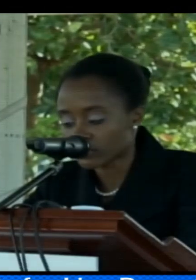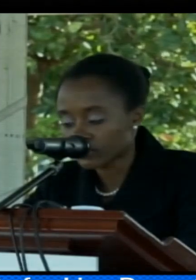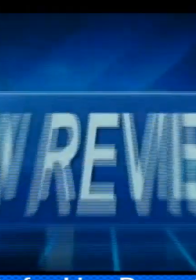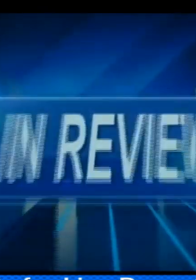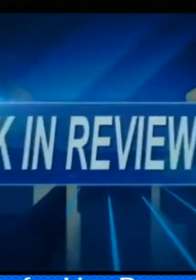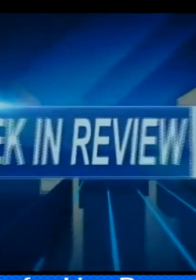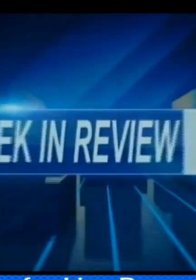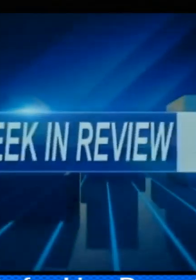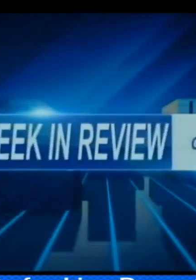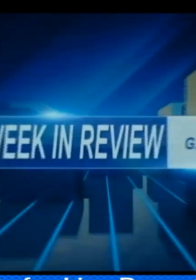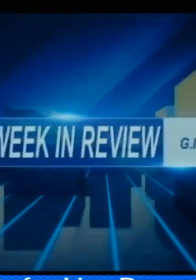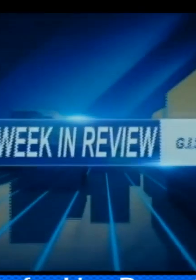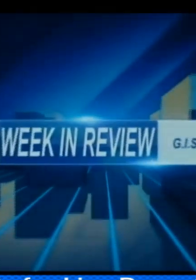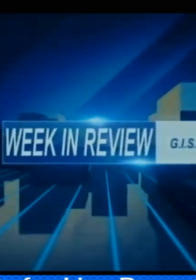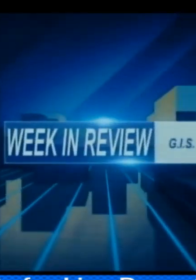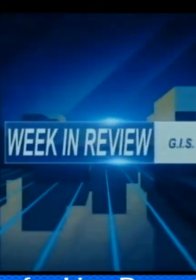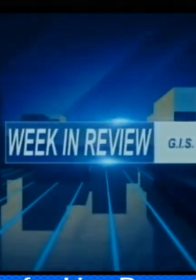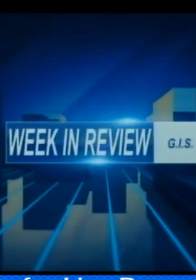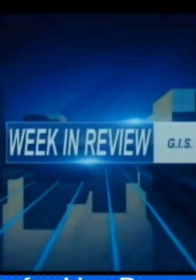serve.